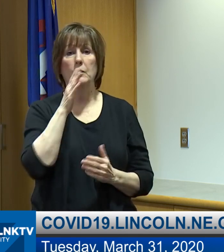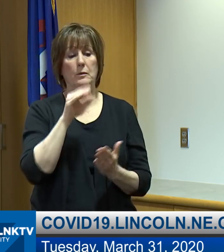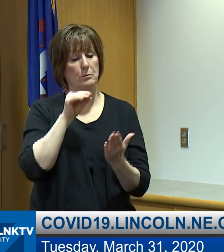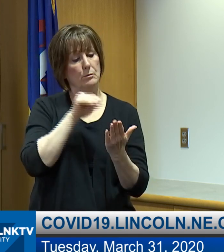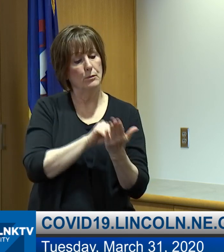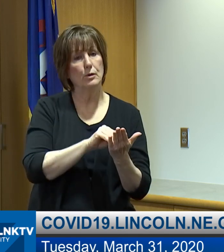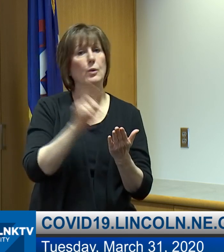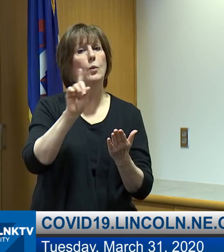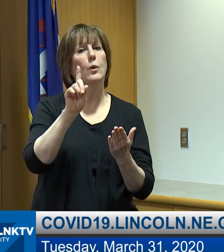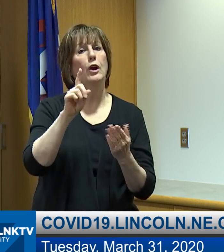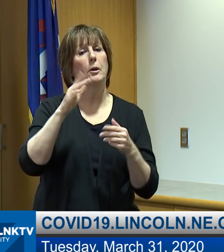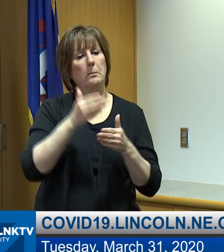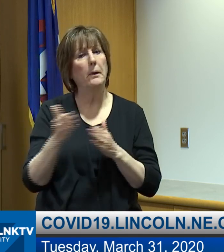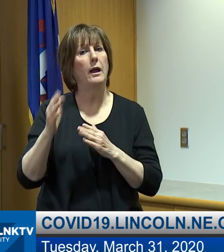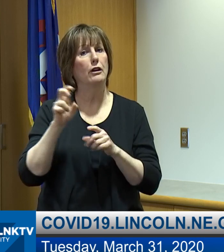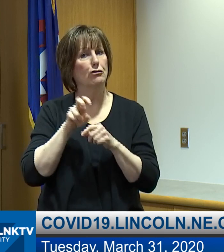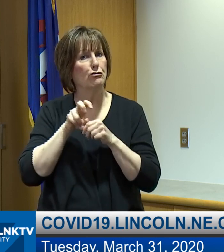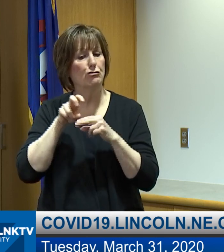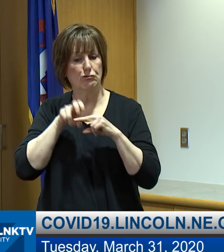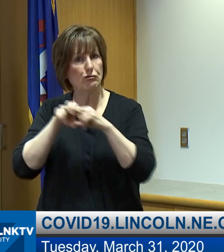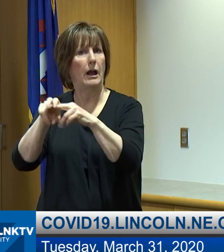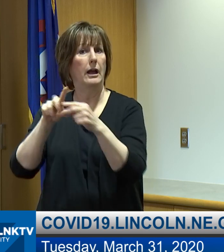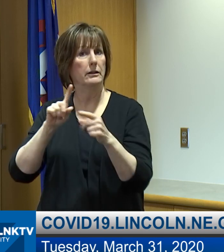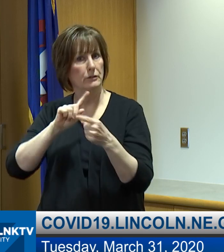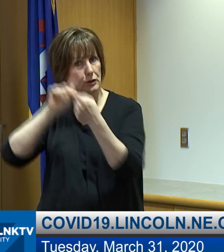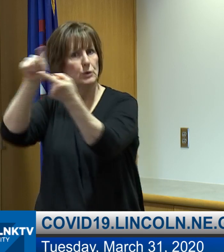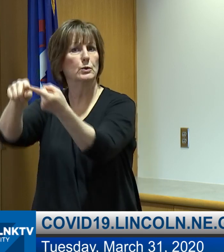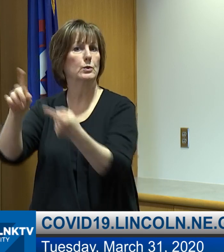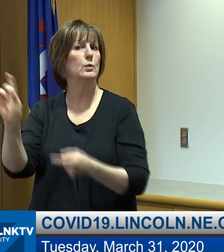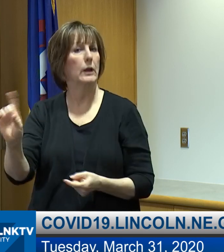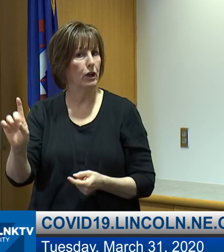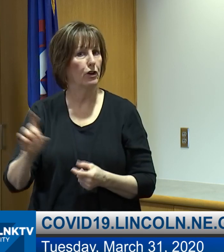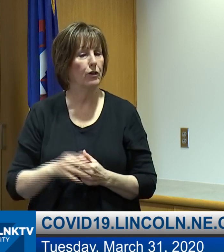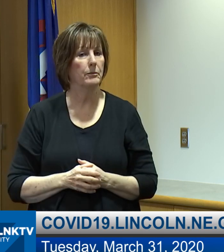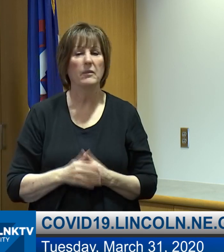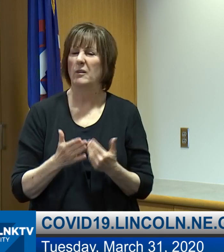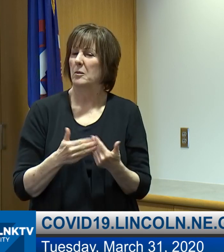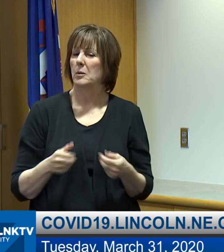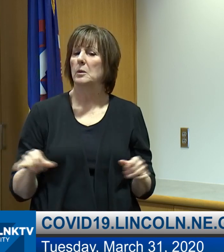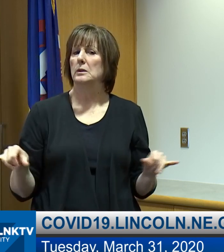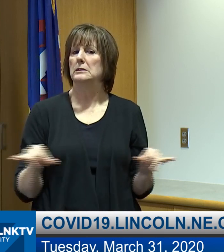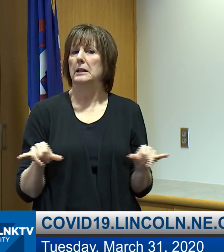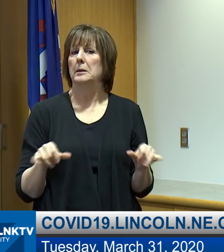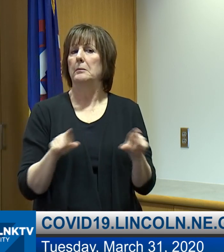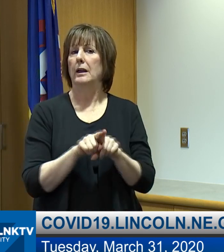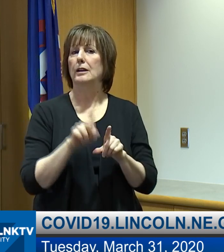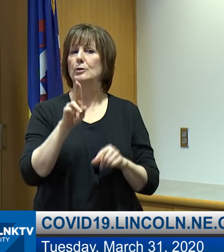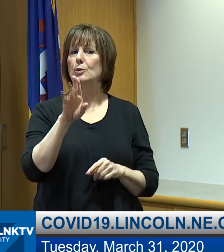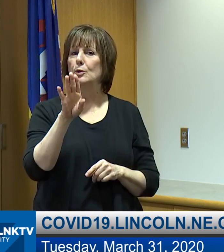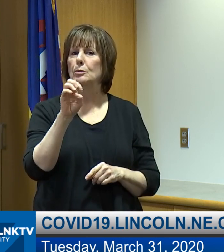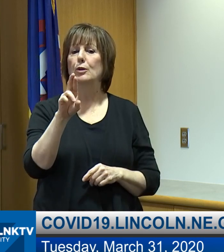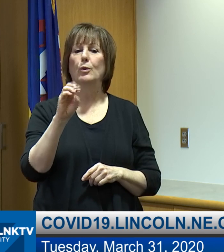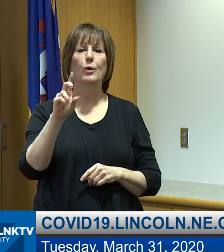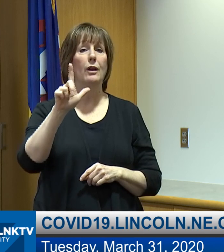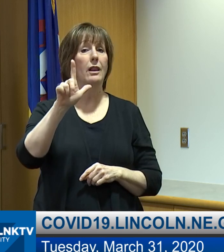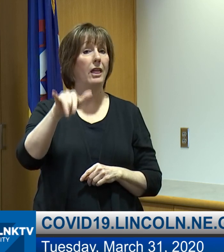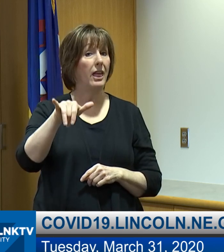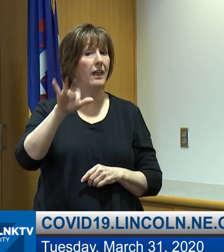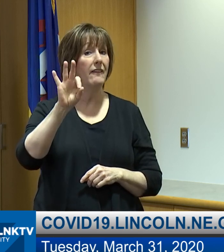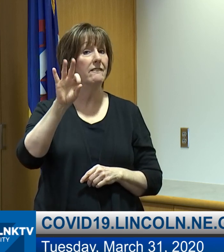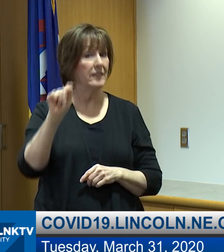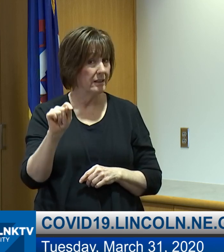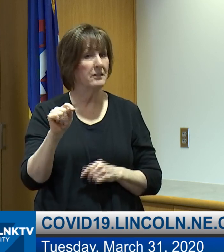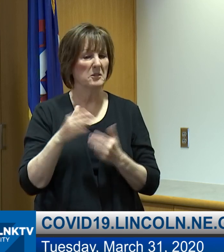would put in their destination. And so it operates much the same as Uber or Lyft in